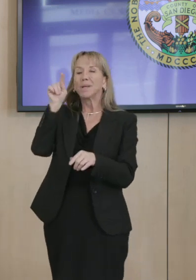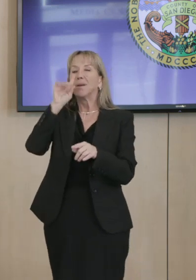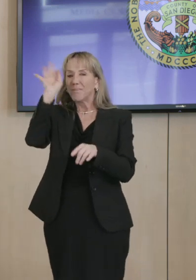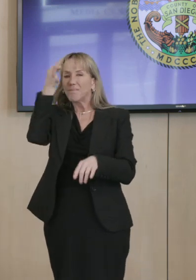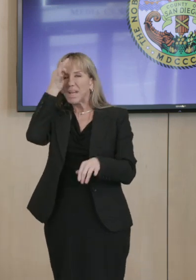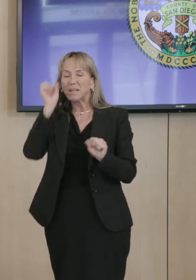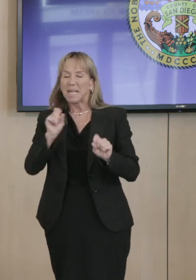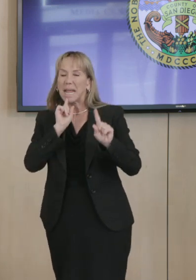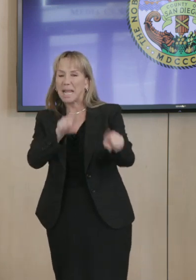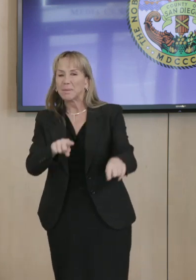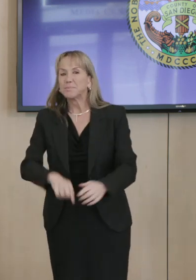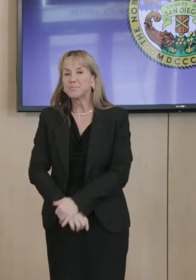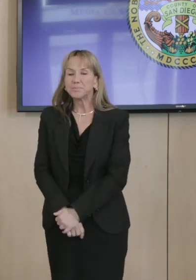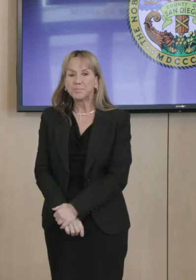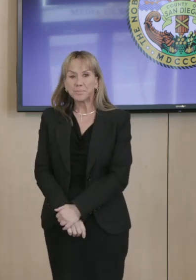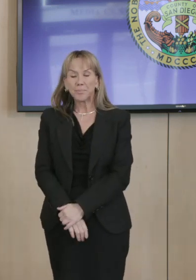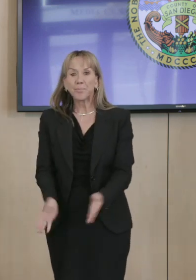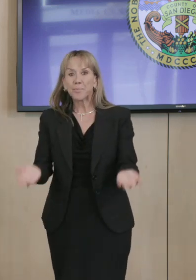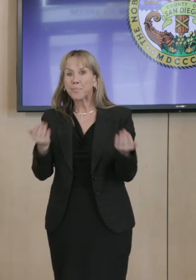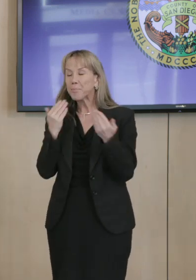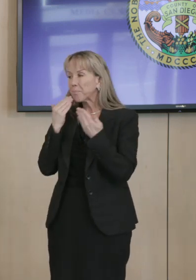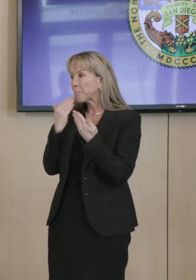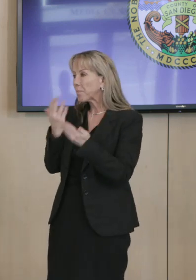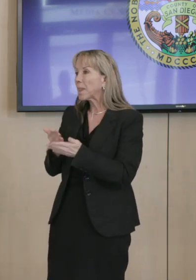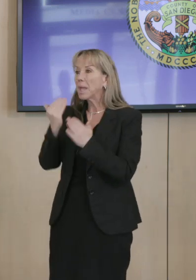Thank you. Okay, next question.